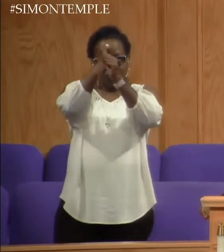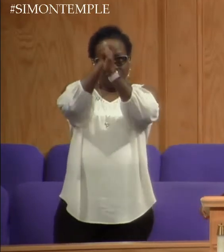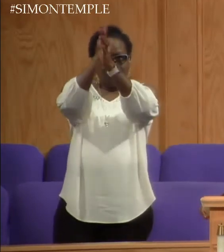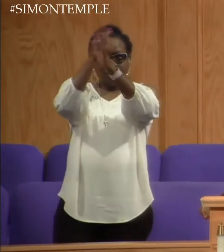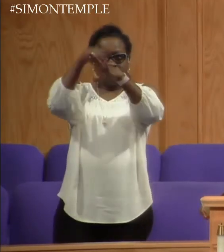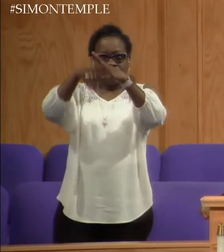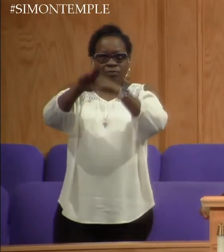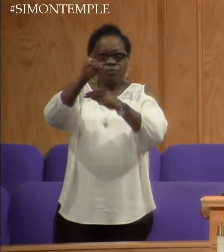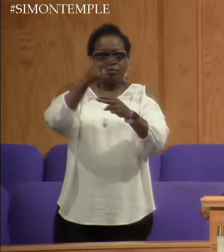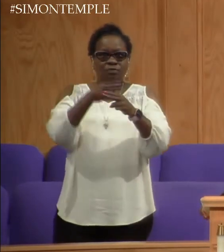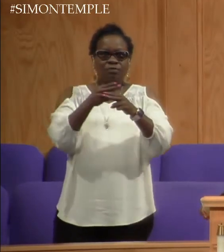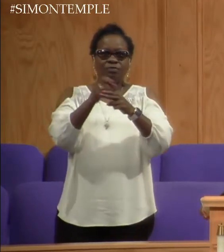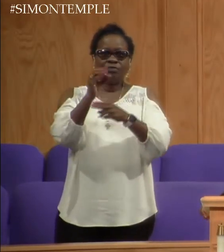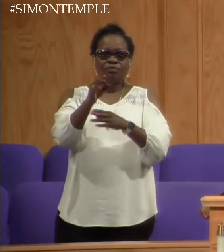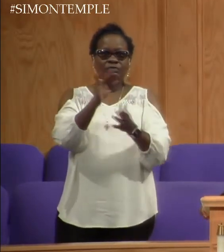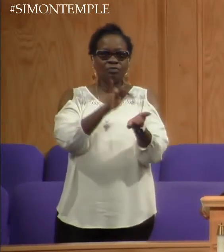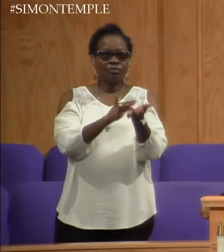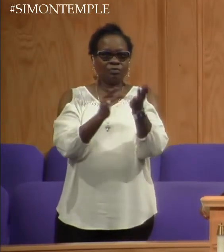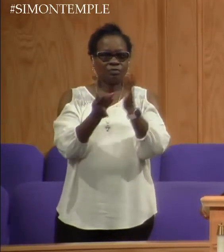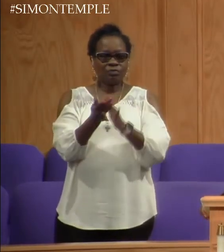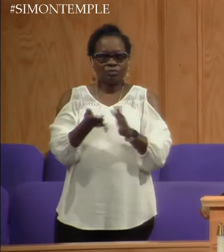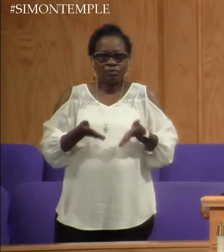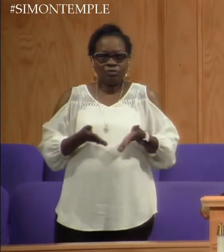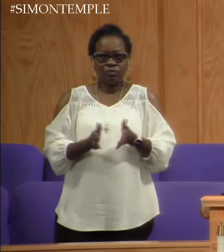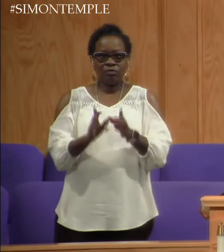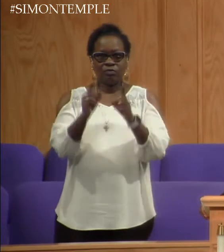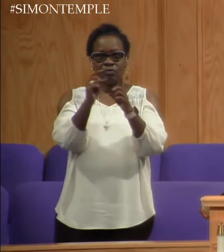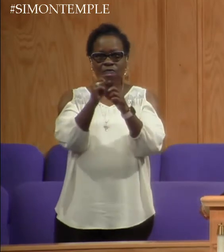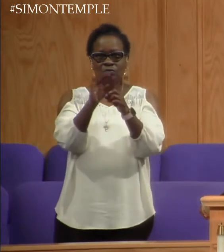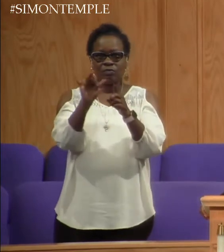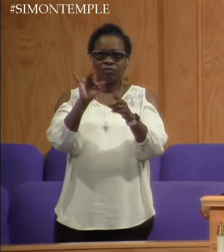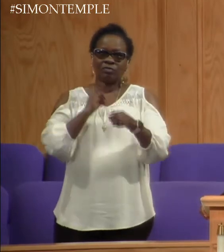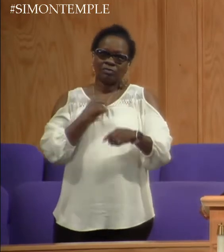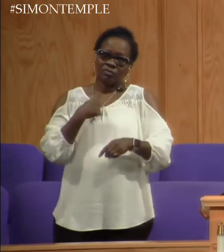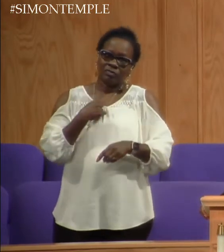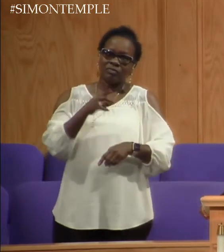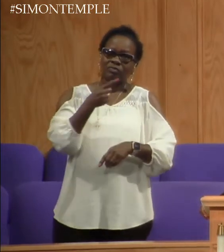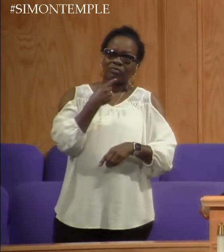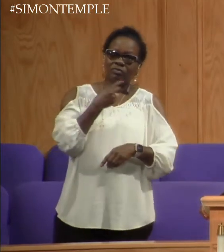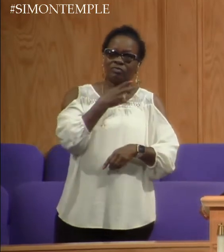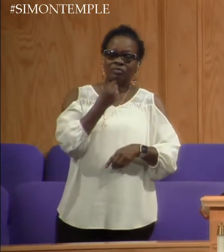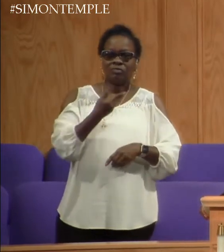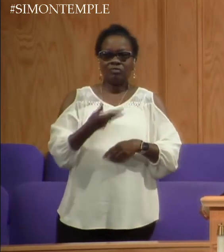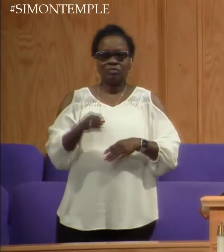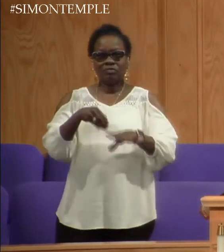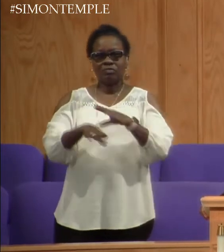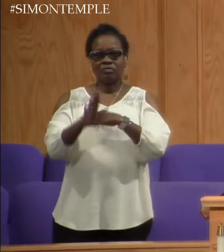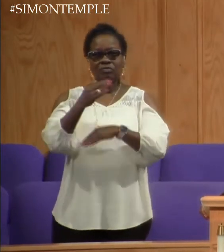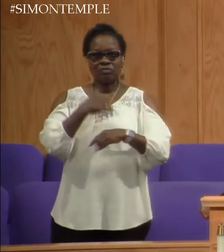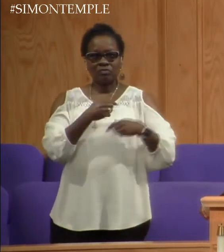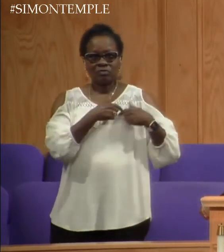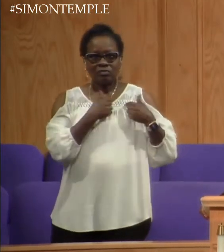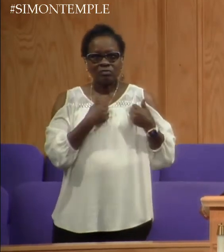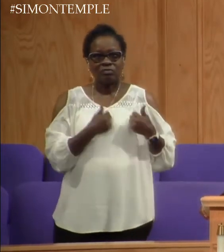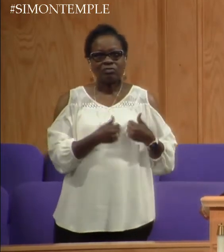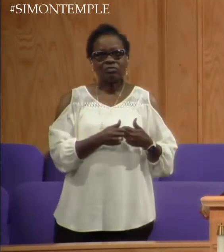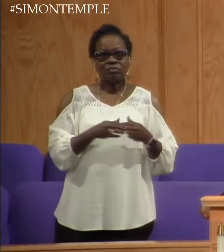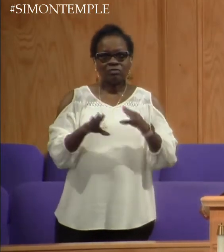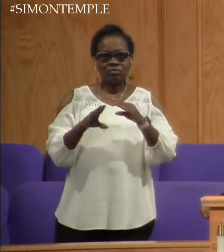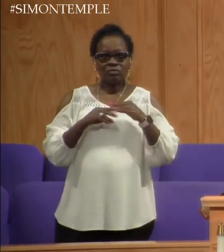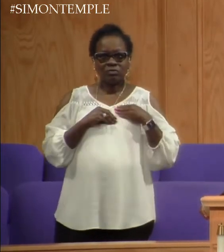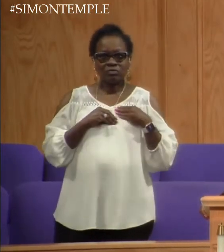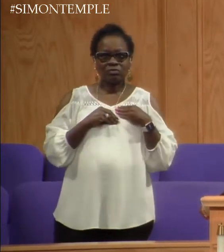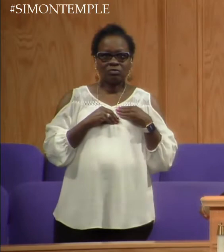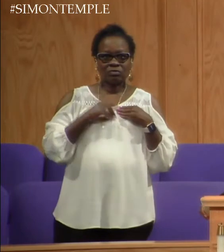Jesus, let the words of my mouth and this meditation of my heart be acceptable in your sight, O Lord,